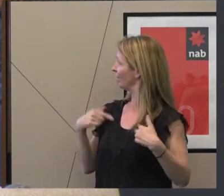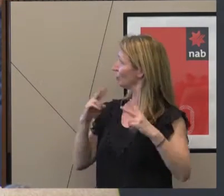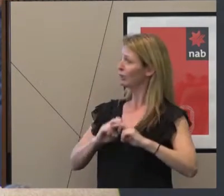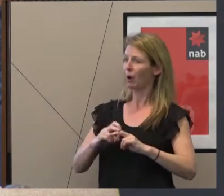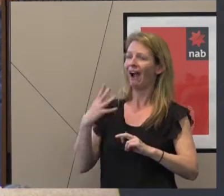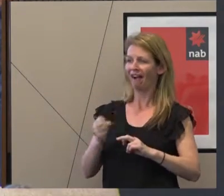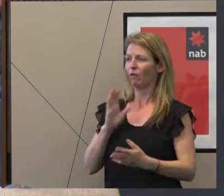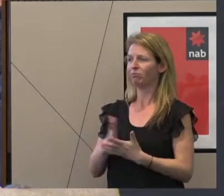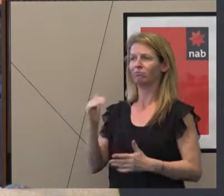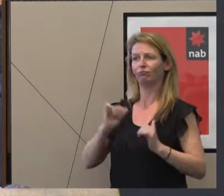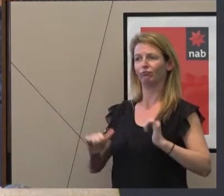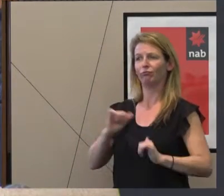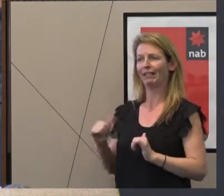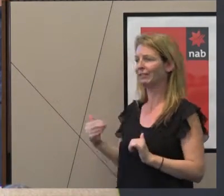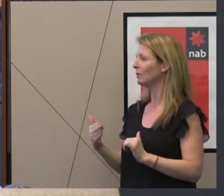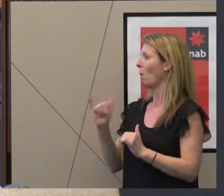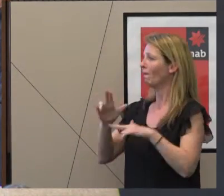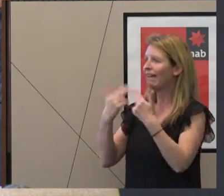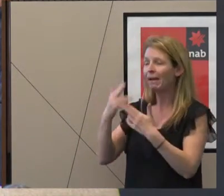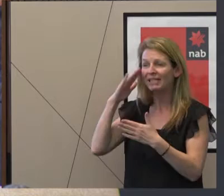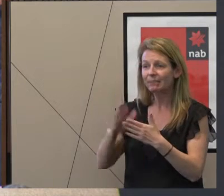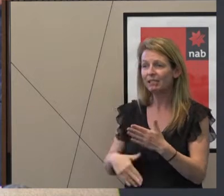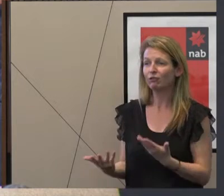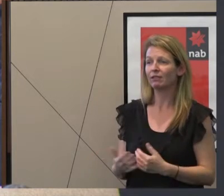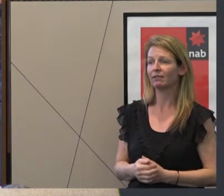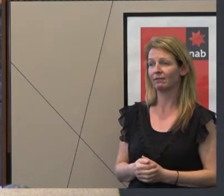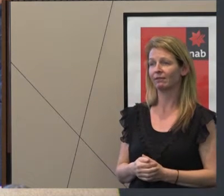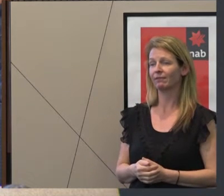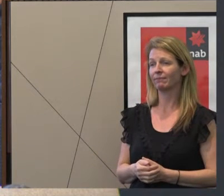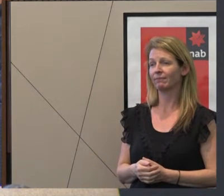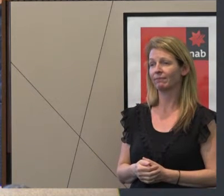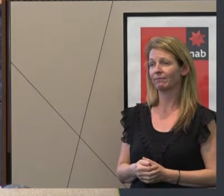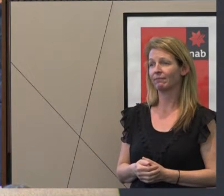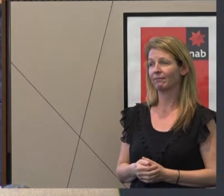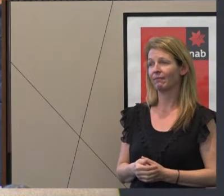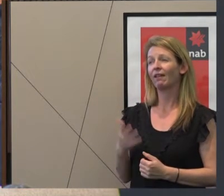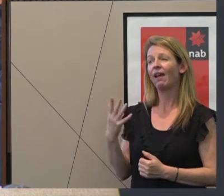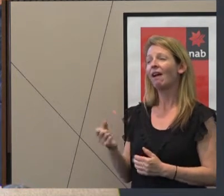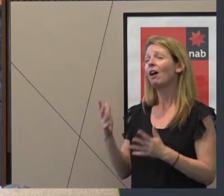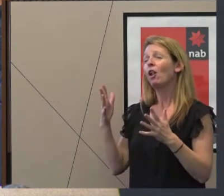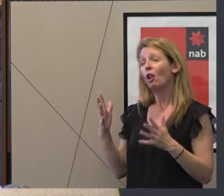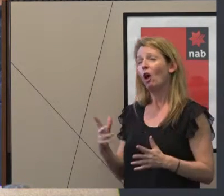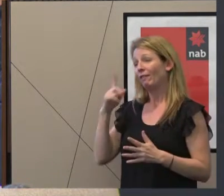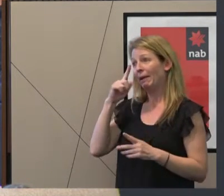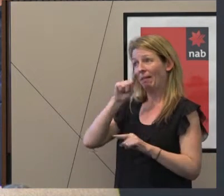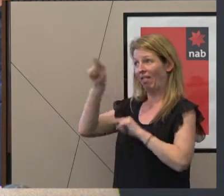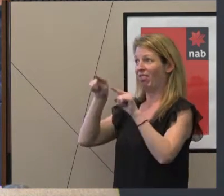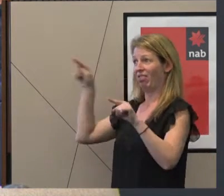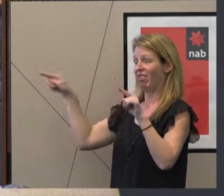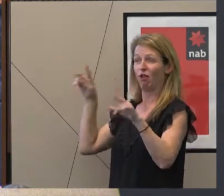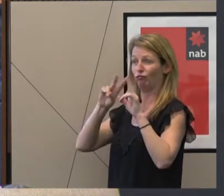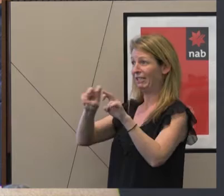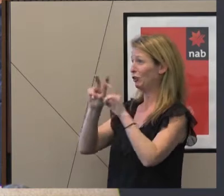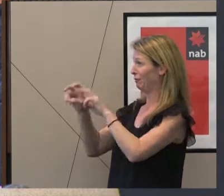practice. Many of us have come out of family experiences. And there are a lot of people out there conducting research